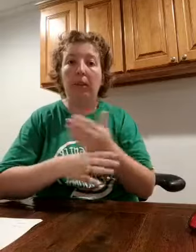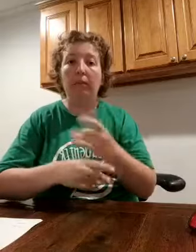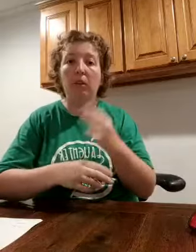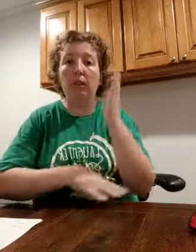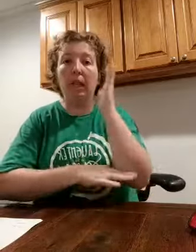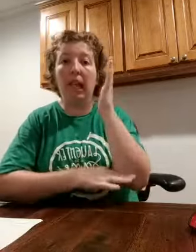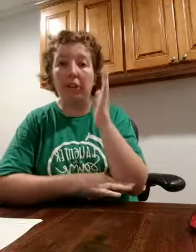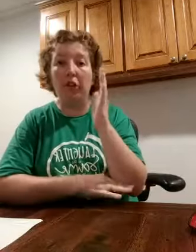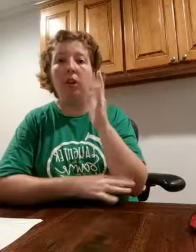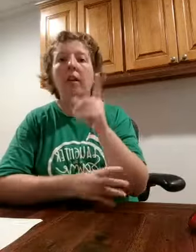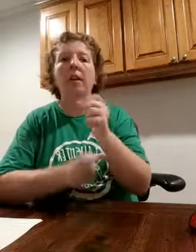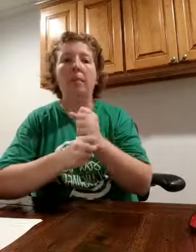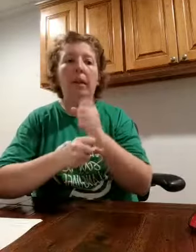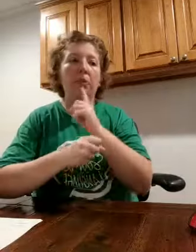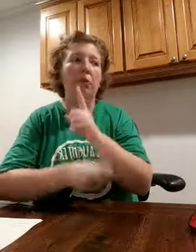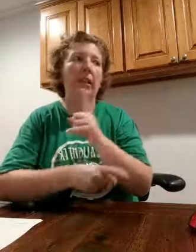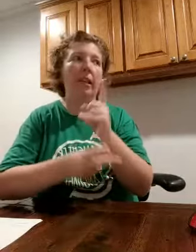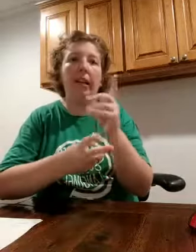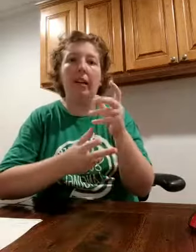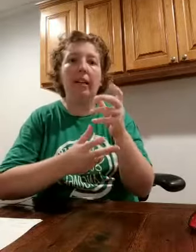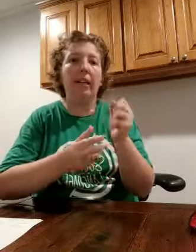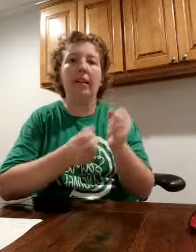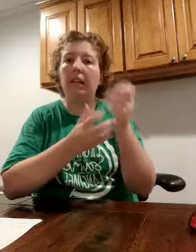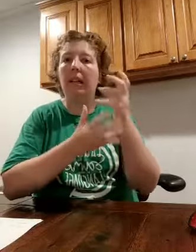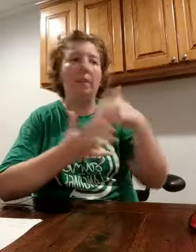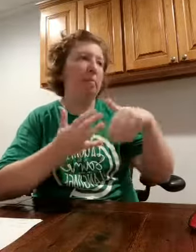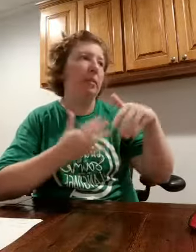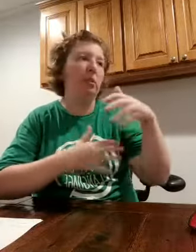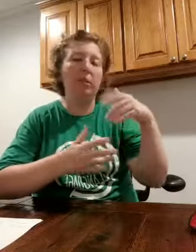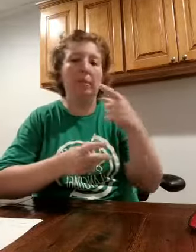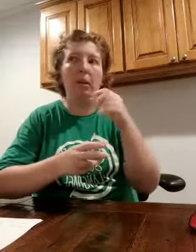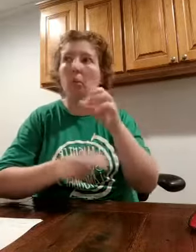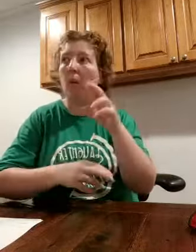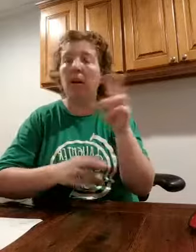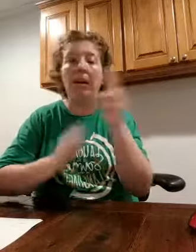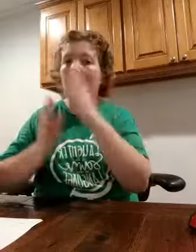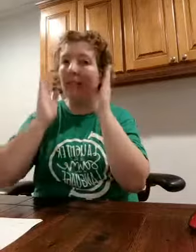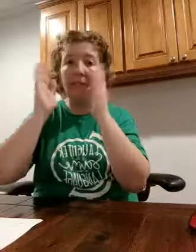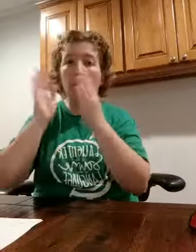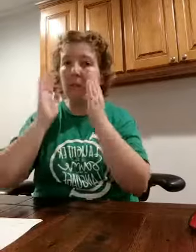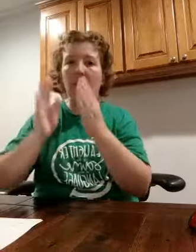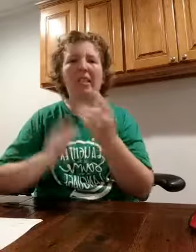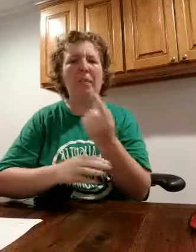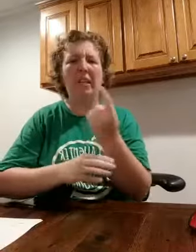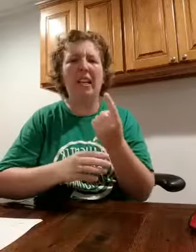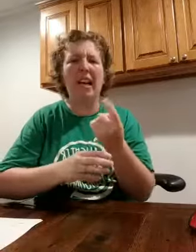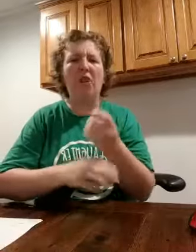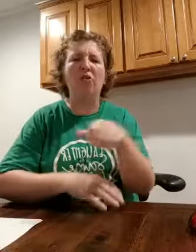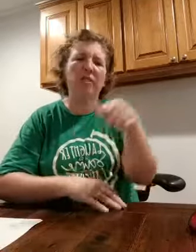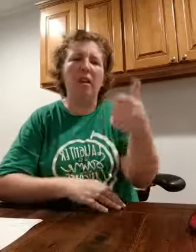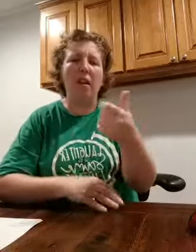there's a lecture, make sure that they can get up and do something, or at least focus on something else other